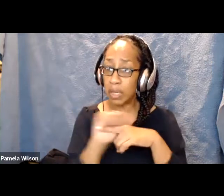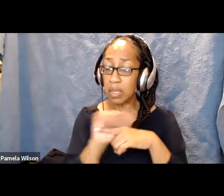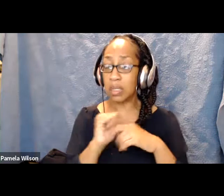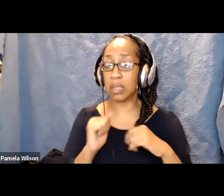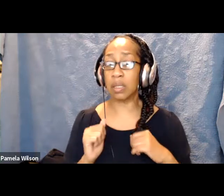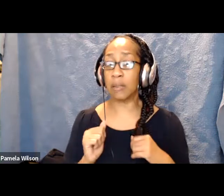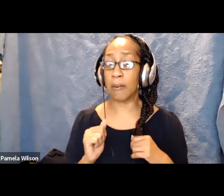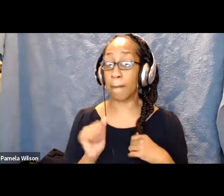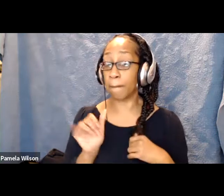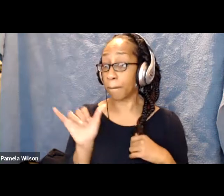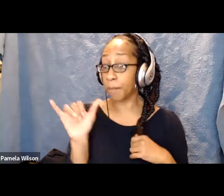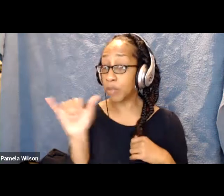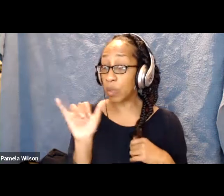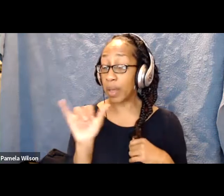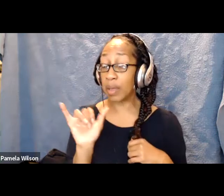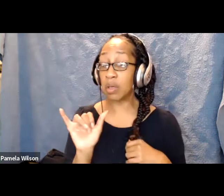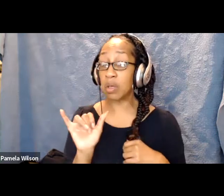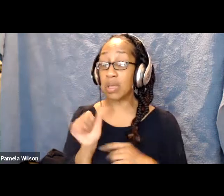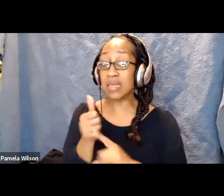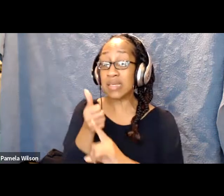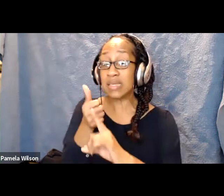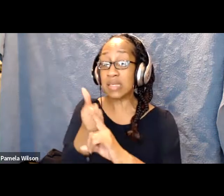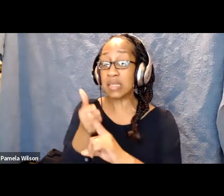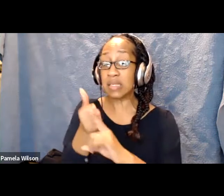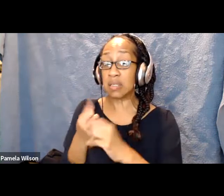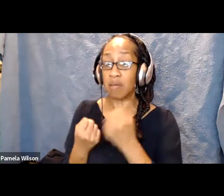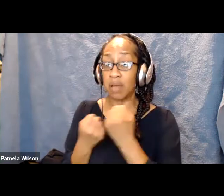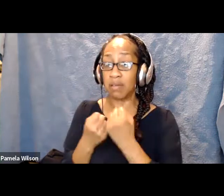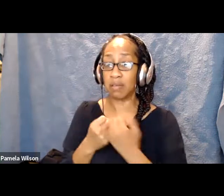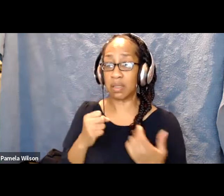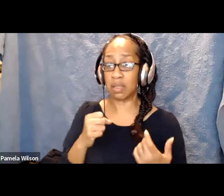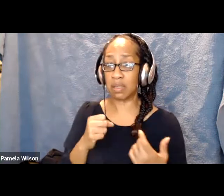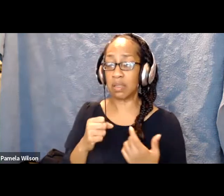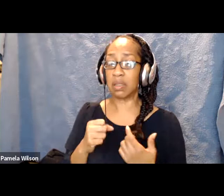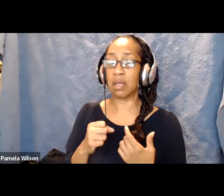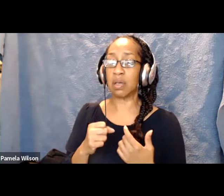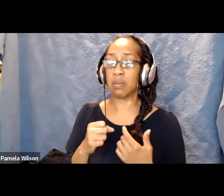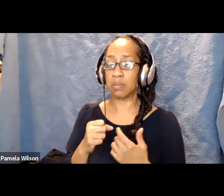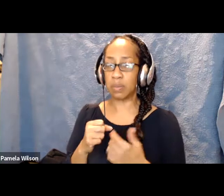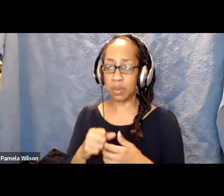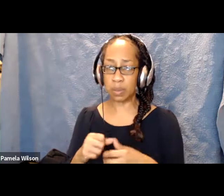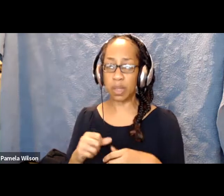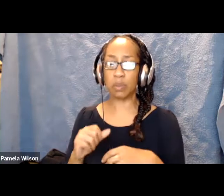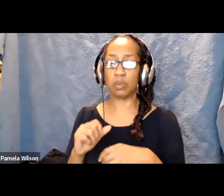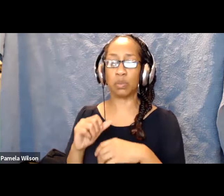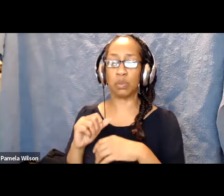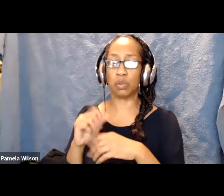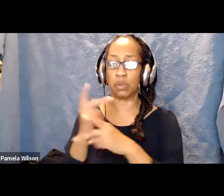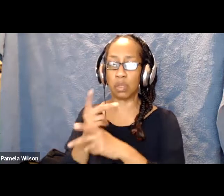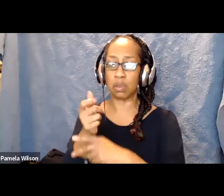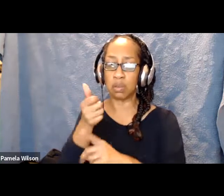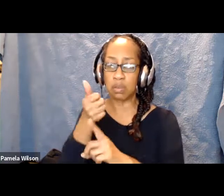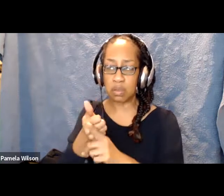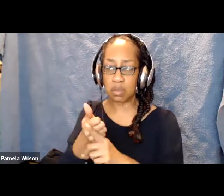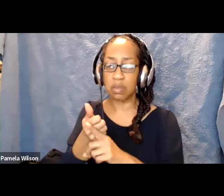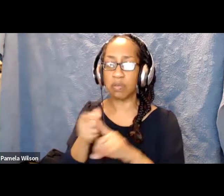as well as self-advocacy and skills building. Those are just a few of the types of services